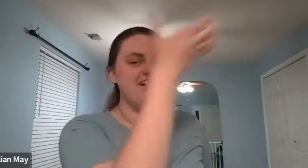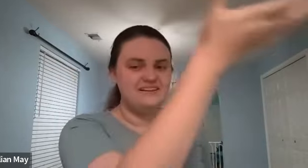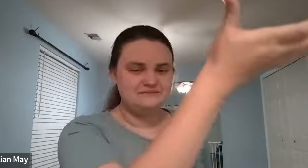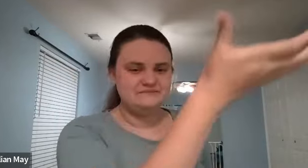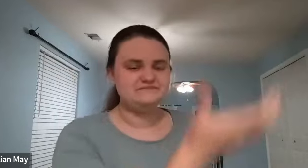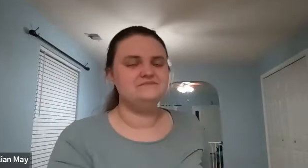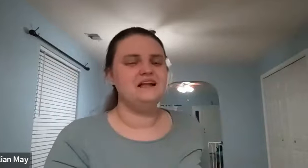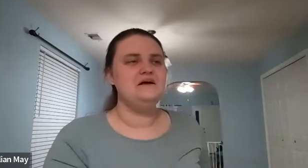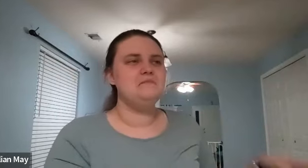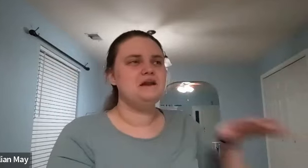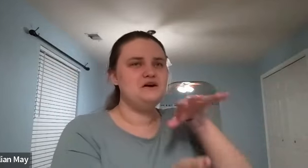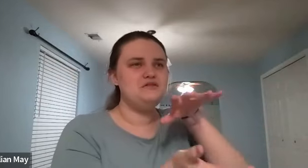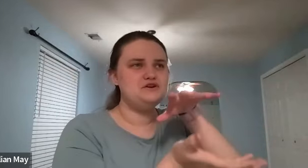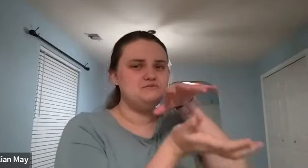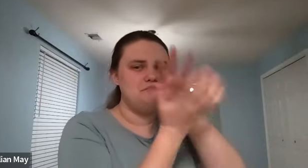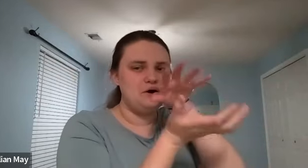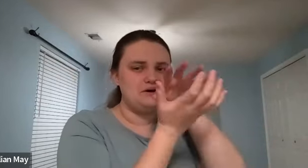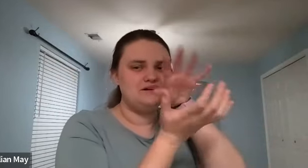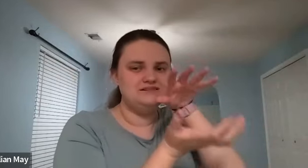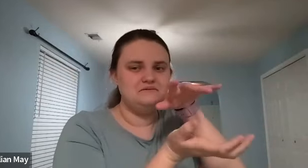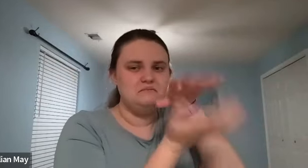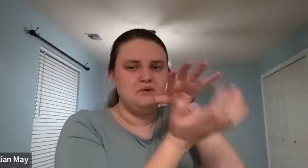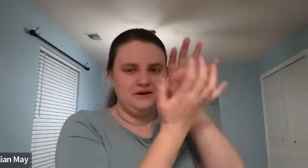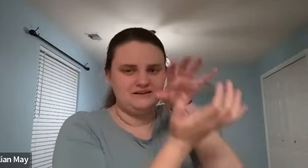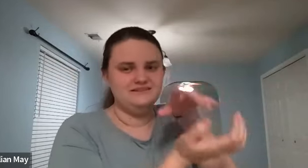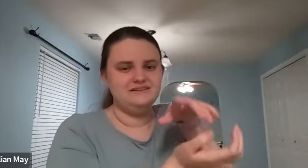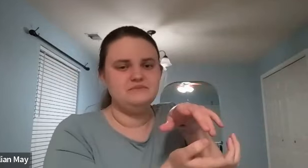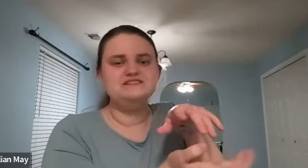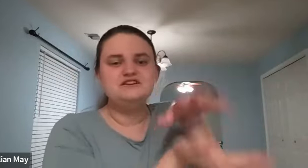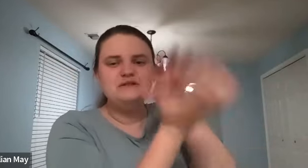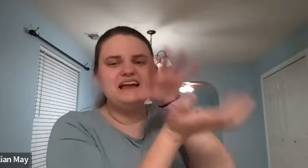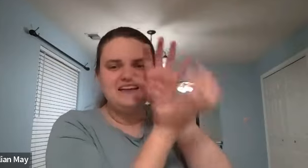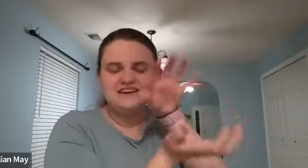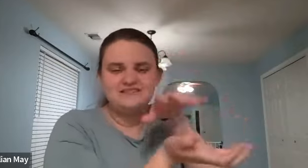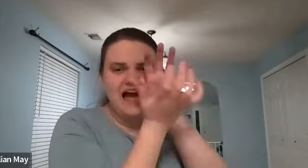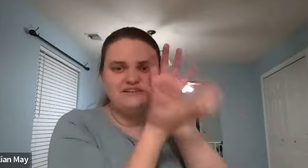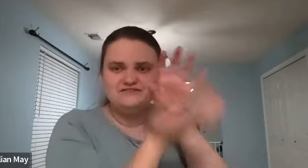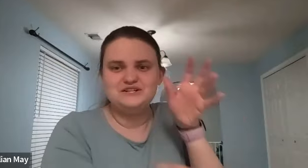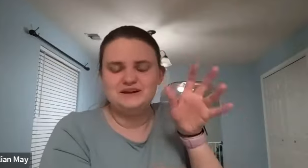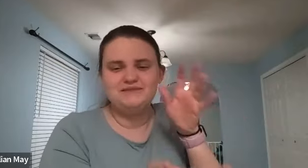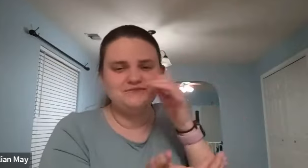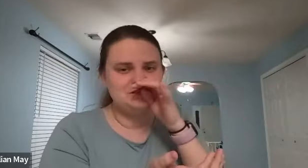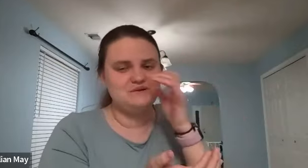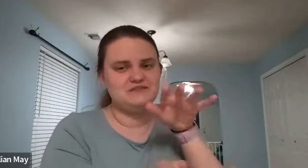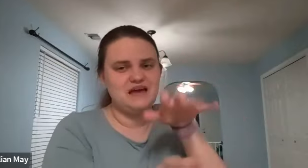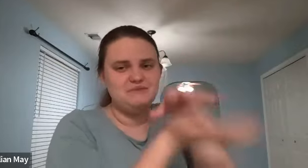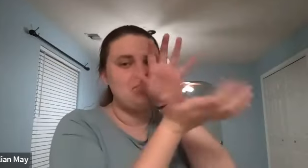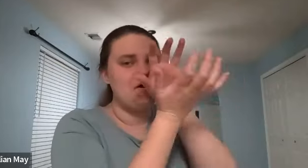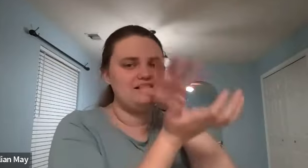Yell. But I know there's bark. Bark. This is also like, I think laugh too. It confuses me with that, but bark.